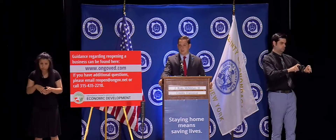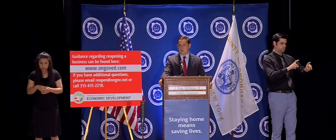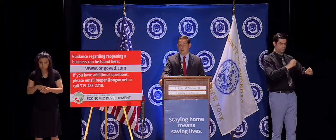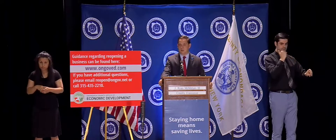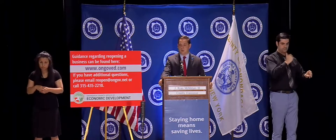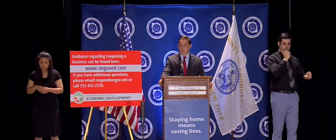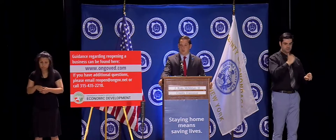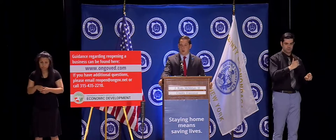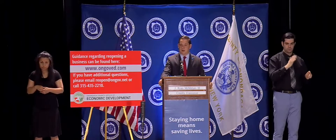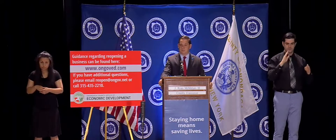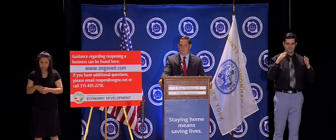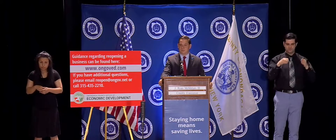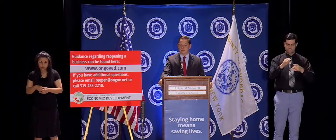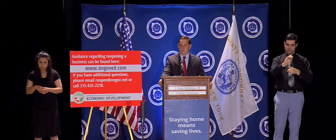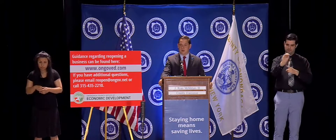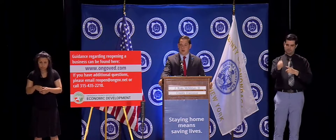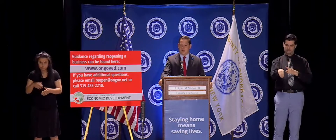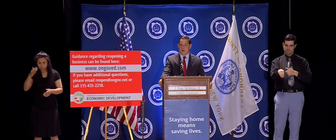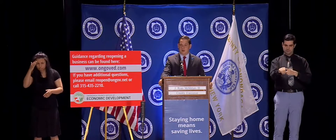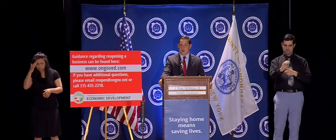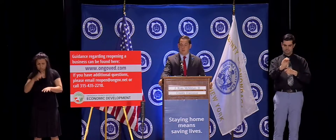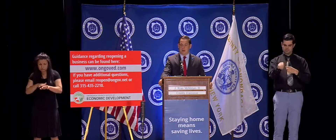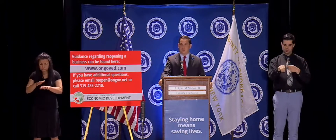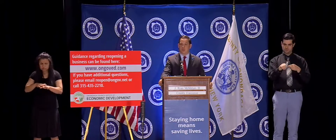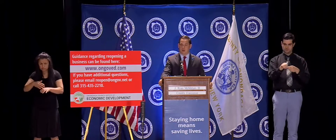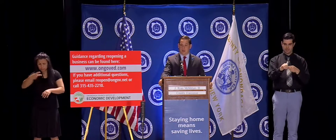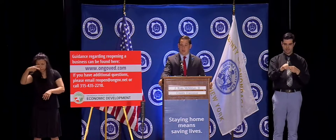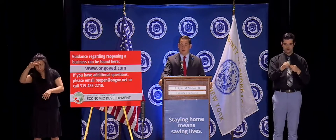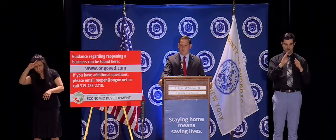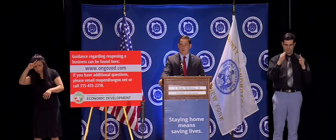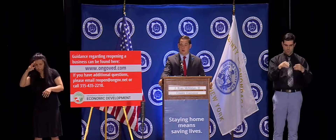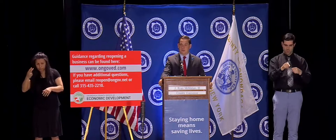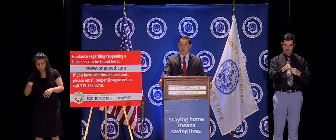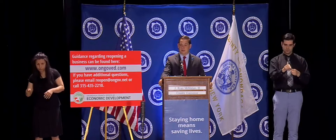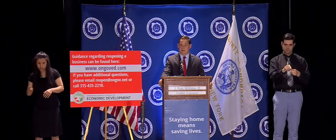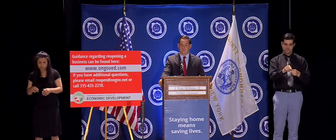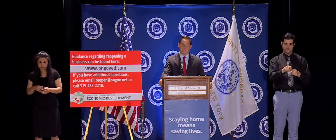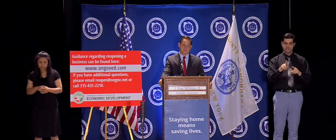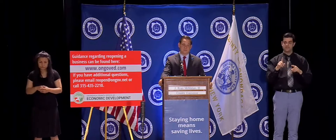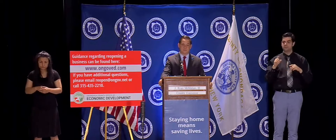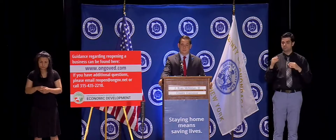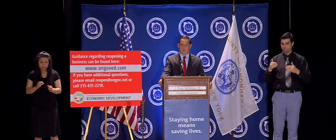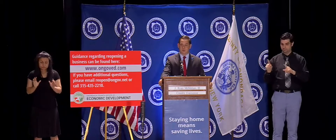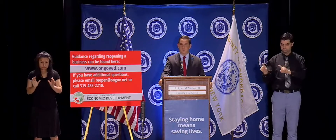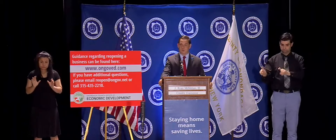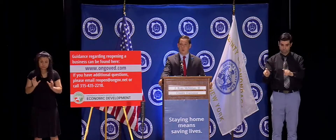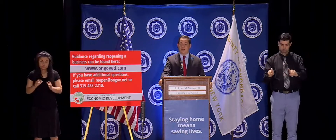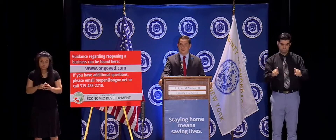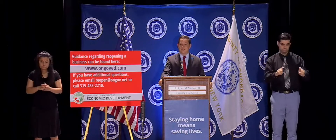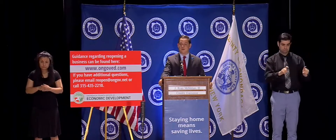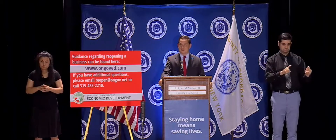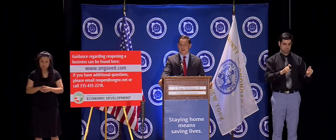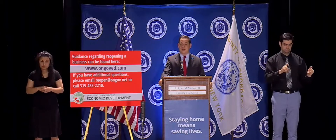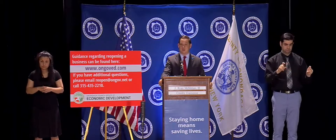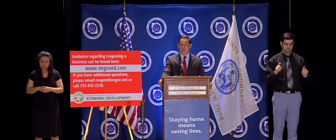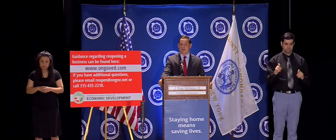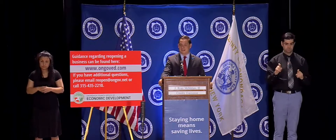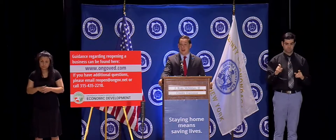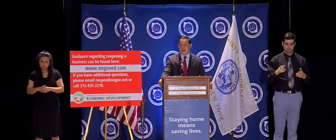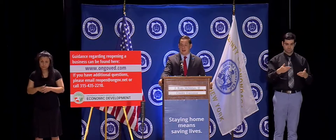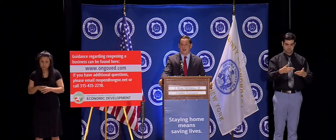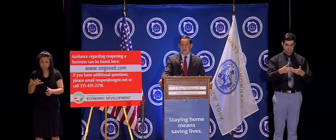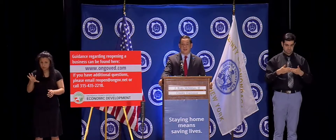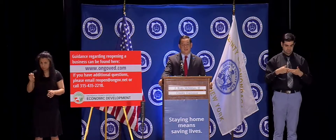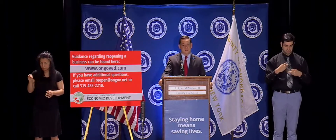new cases in community spread and you got back 200 tests, then you want to see what's going to happen the